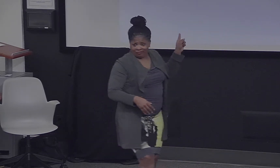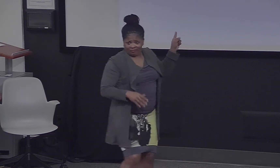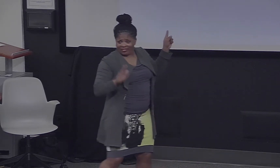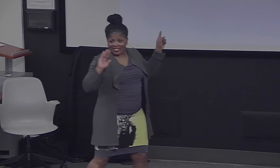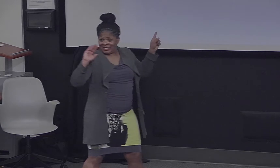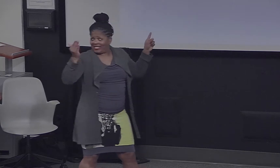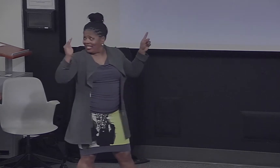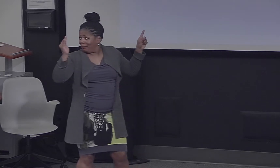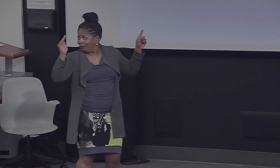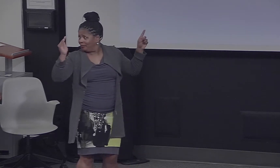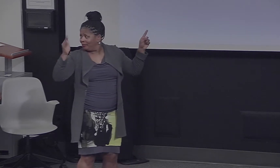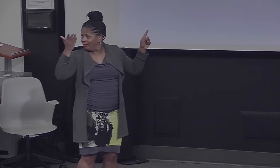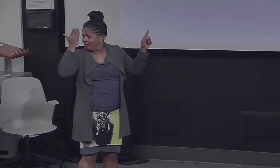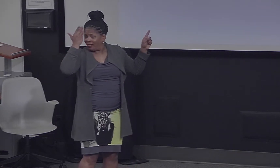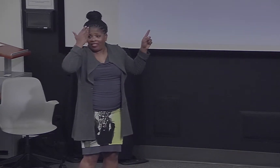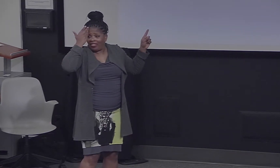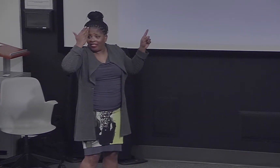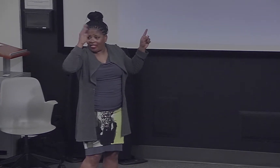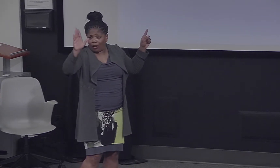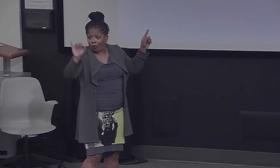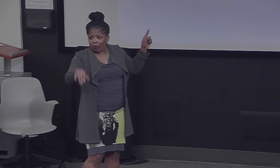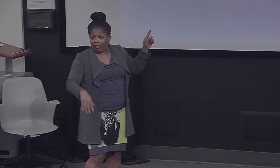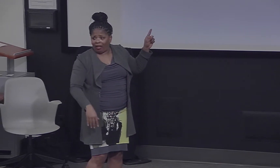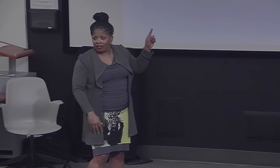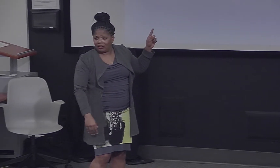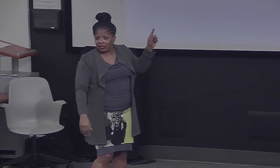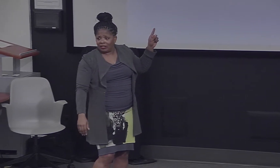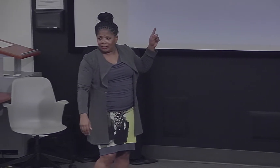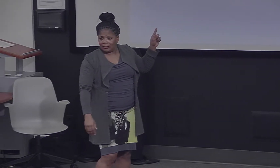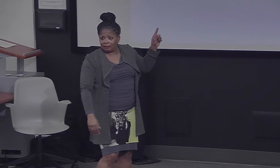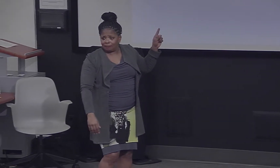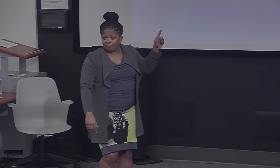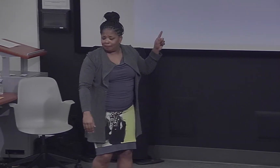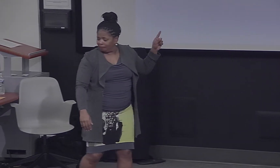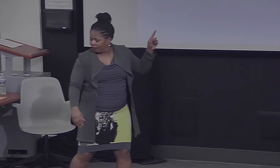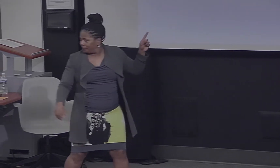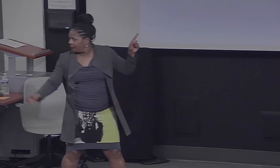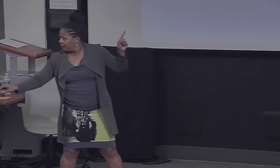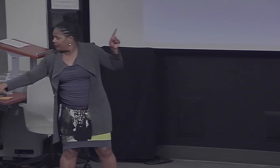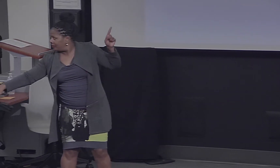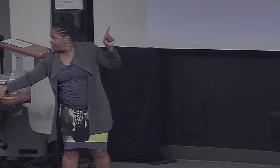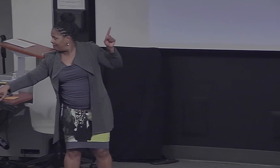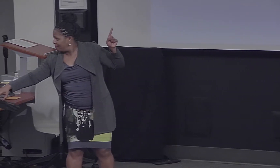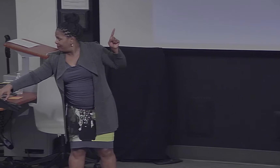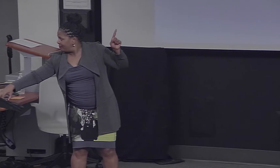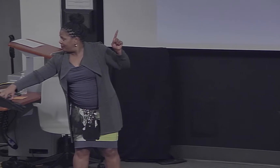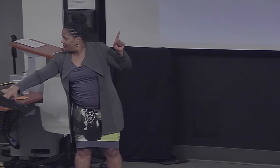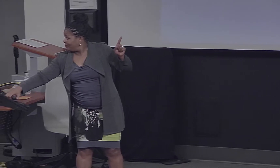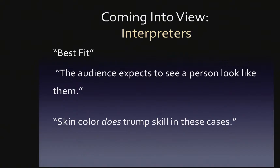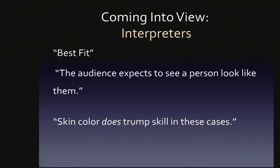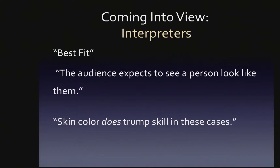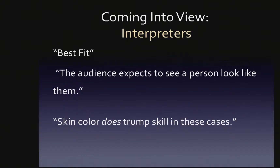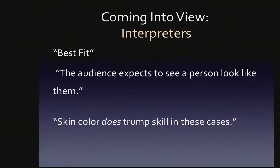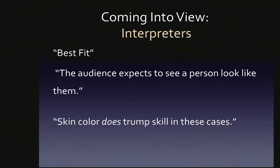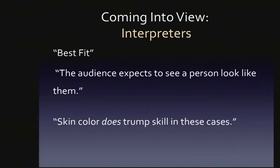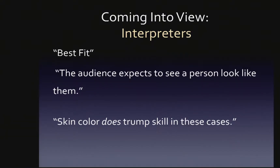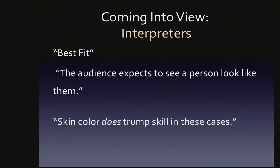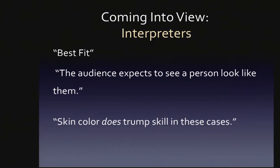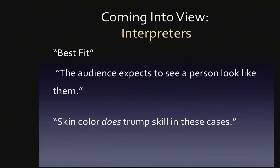have a skin match without skill? Those were questions that never came